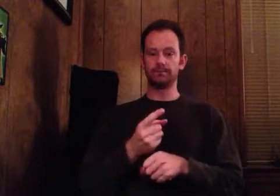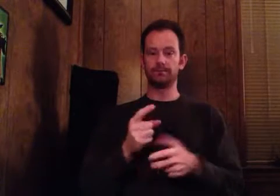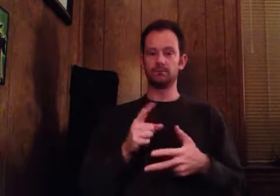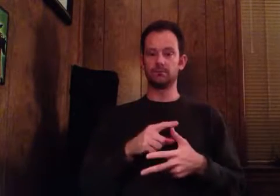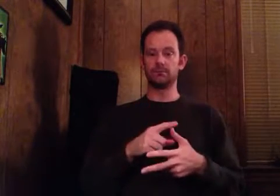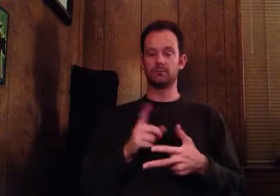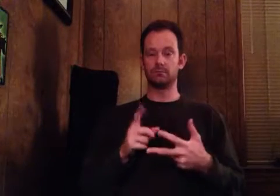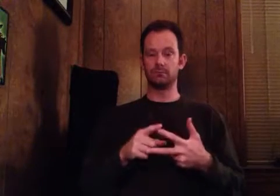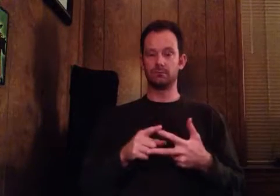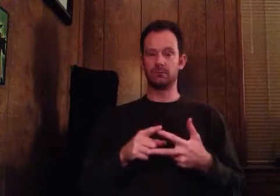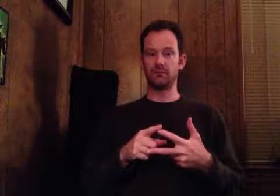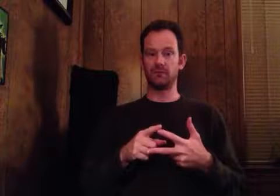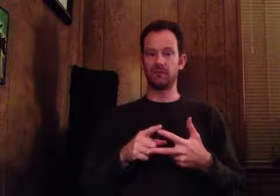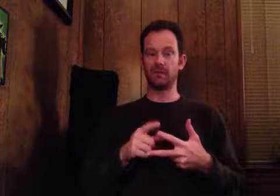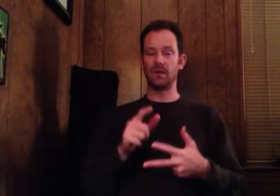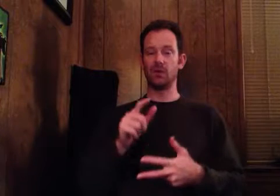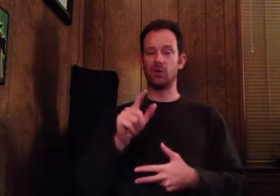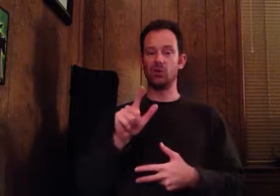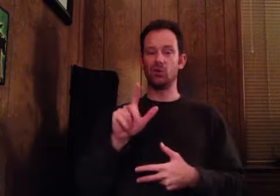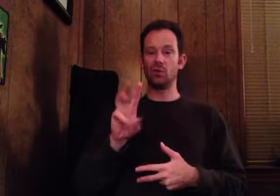26.5 gallons of coffee,